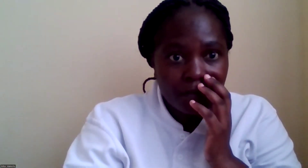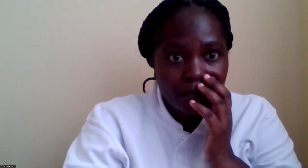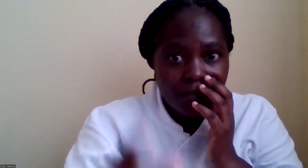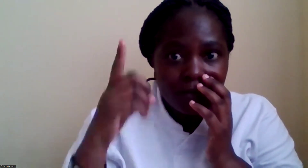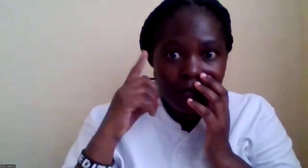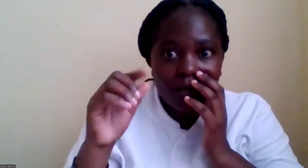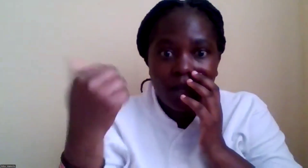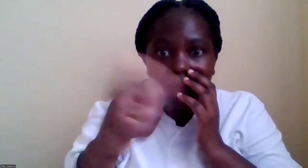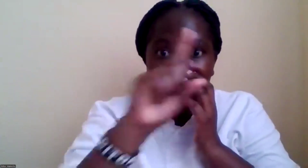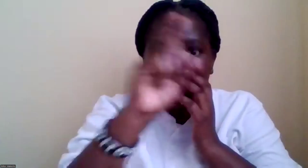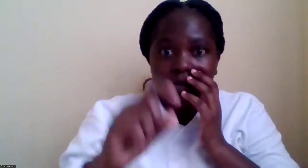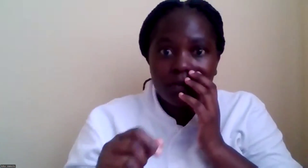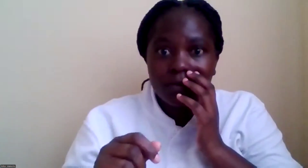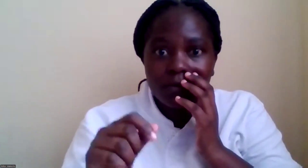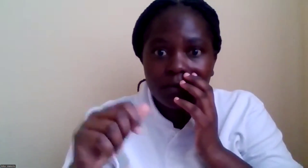Any other questions?